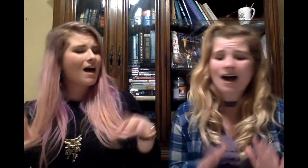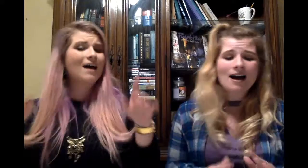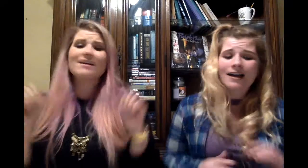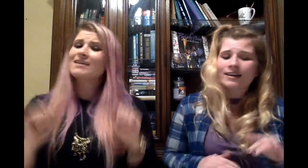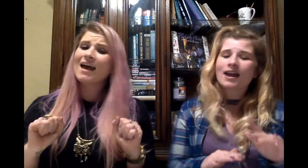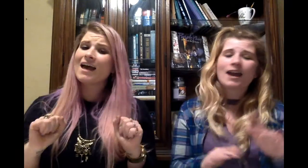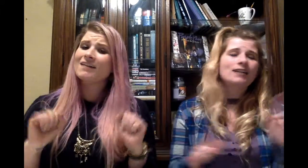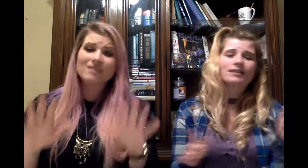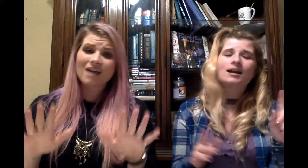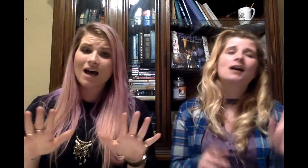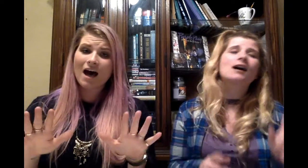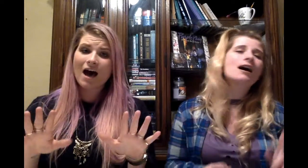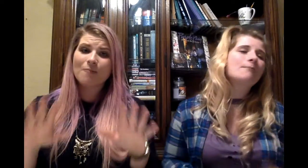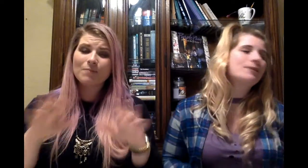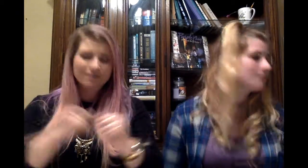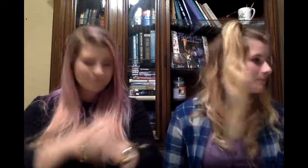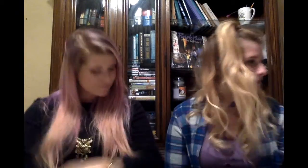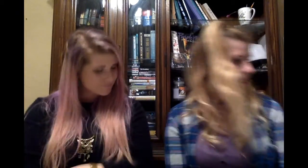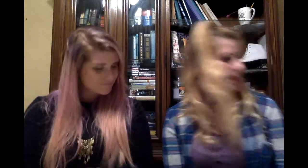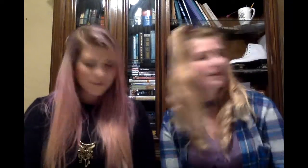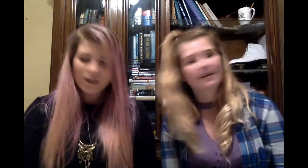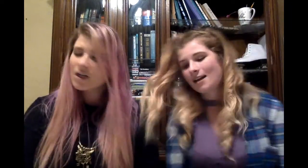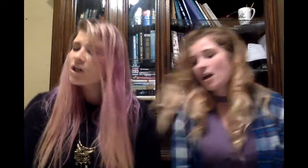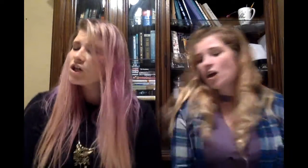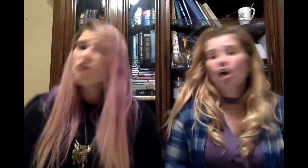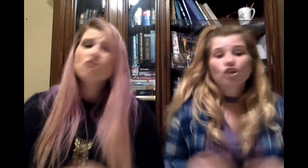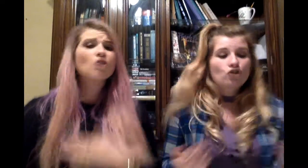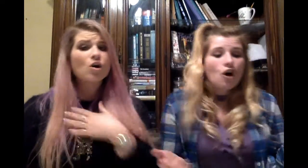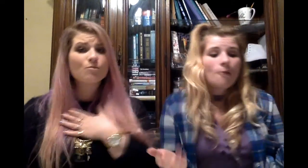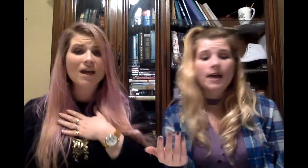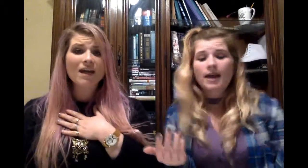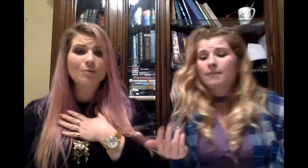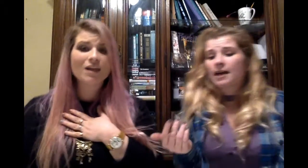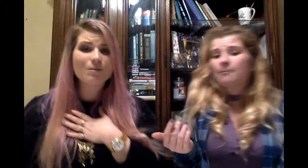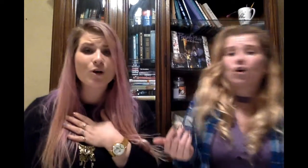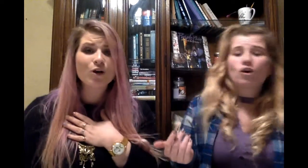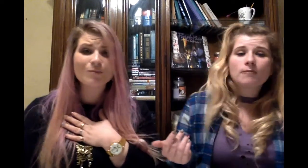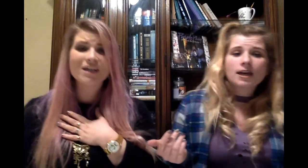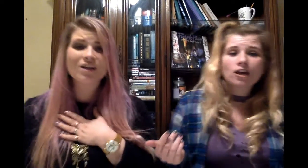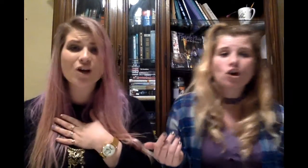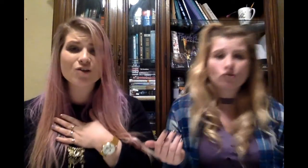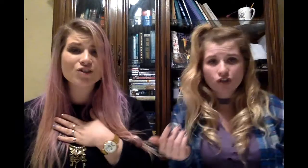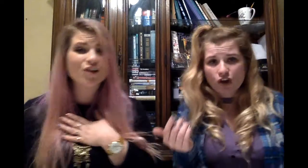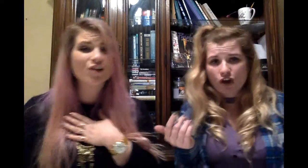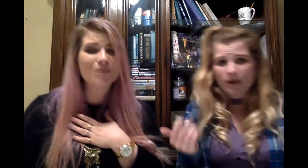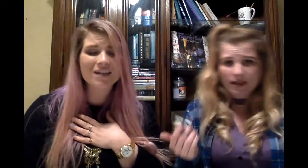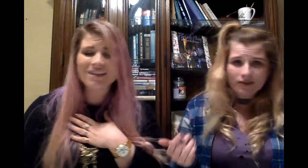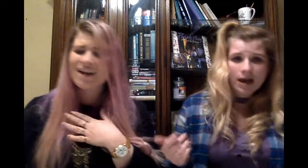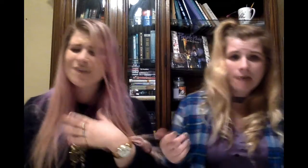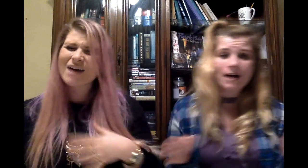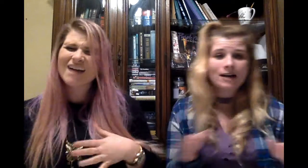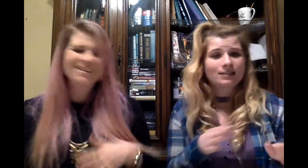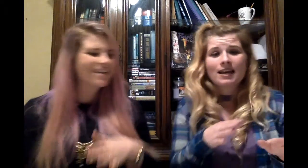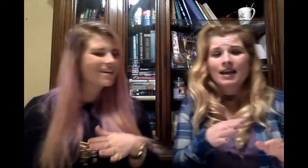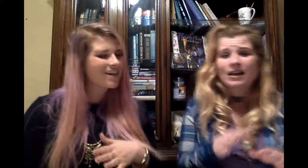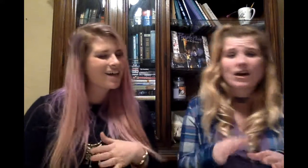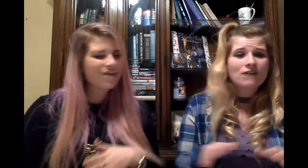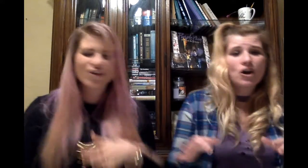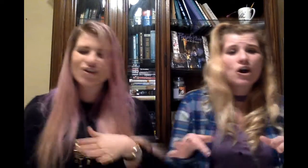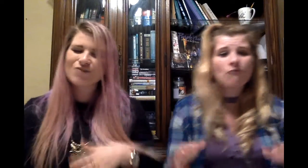I can't stop. So baby, pull me closer in the backseat of your